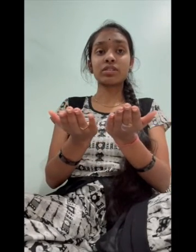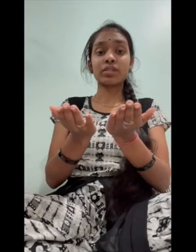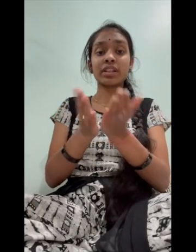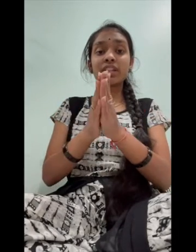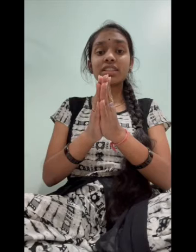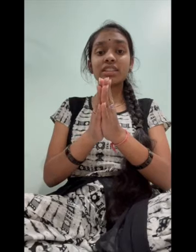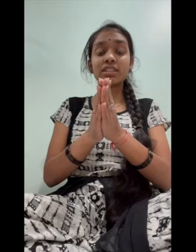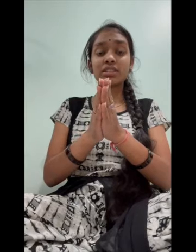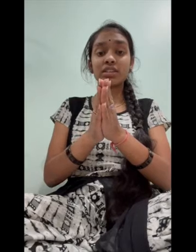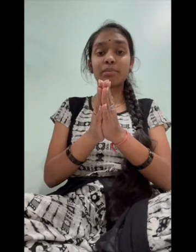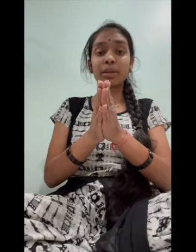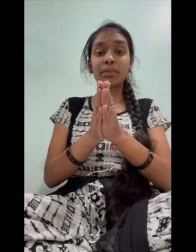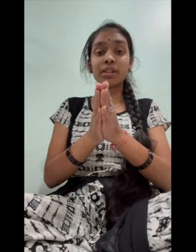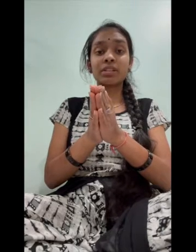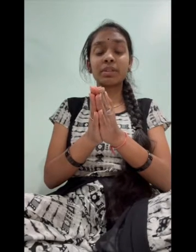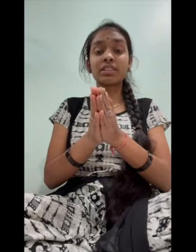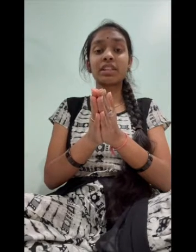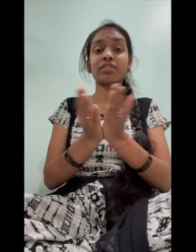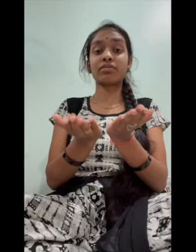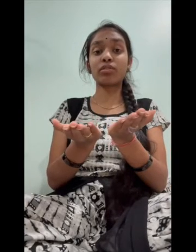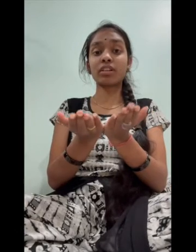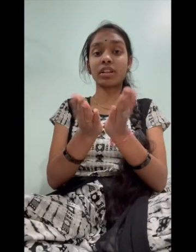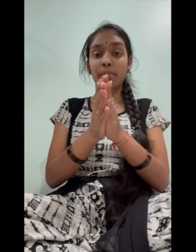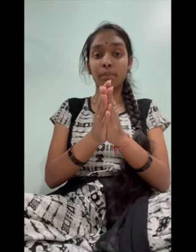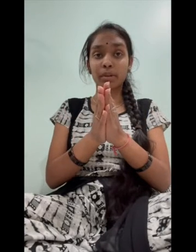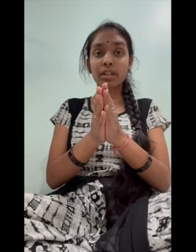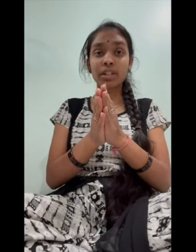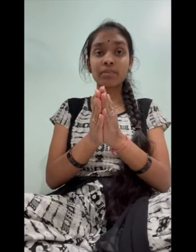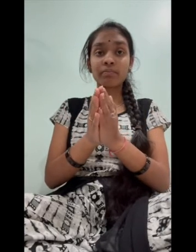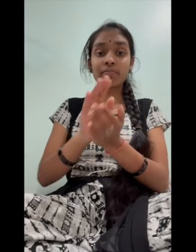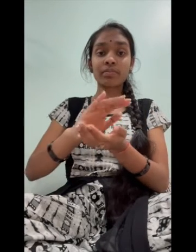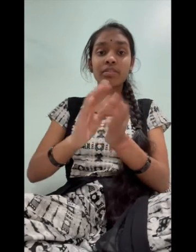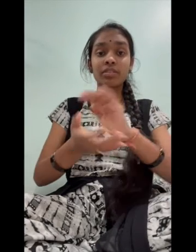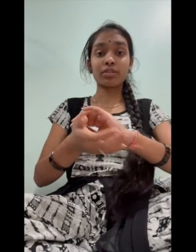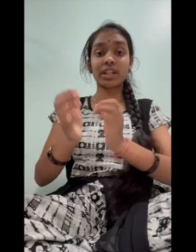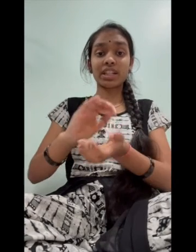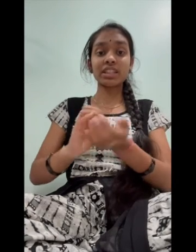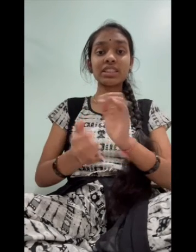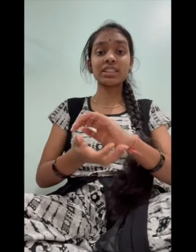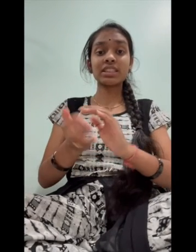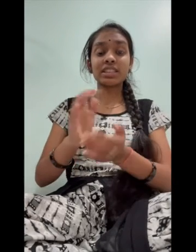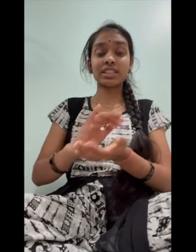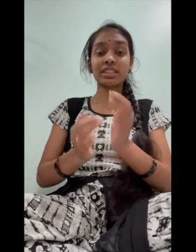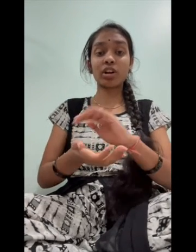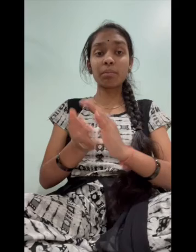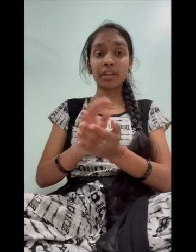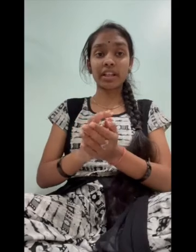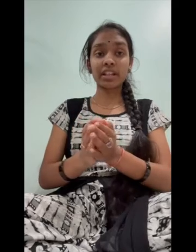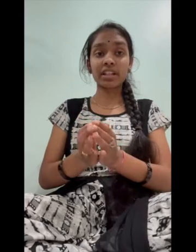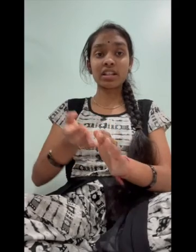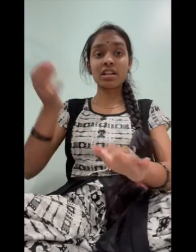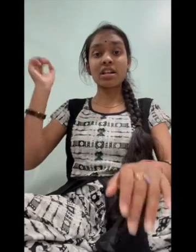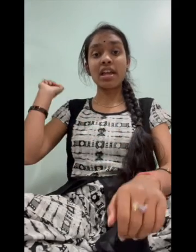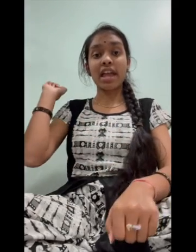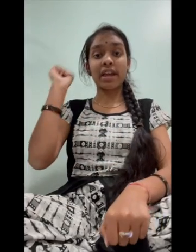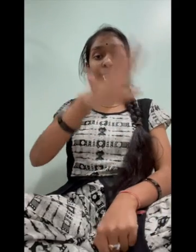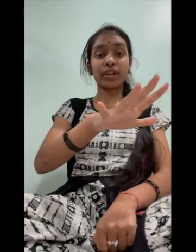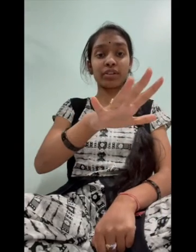Doing this to a paper means that you're folding the paper. Doing this is crumpling, and when you do